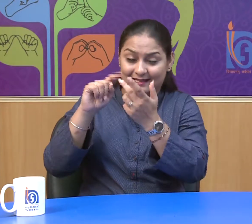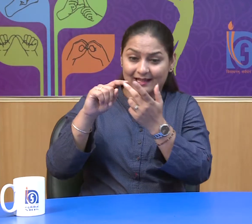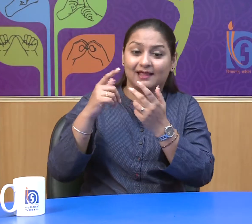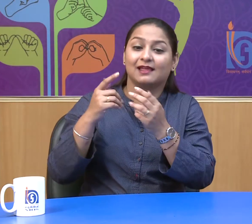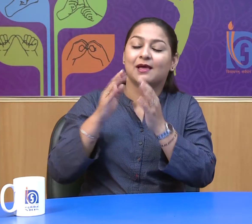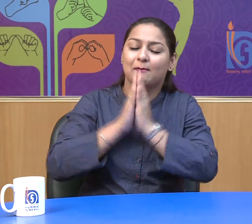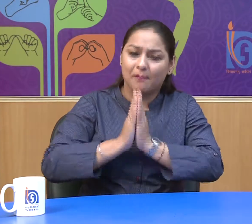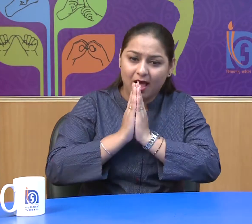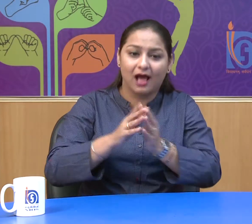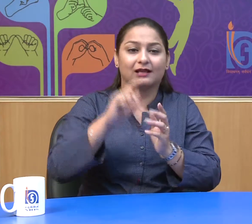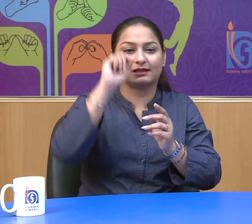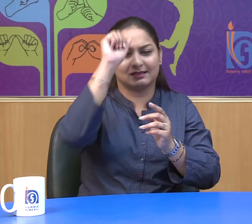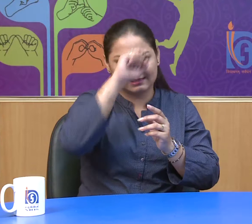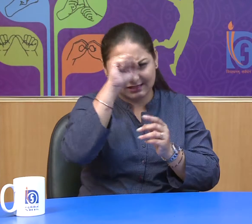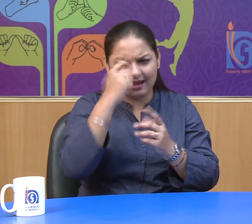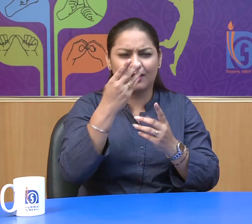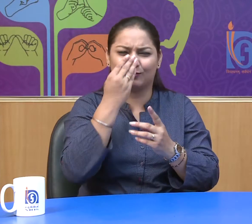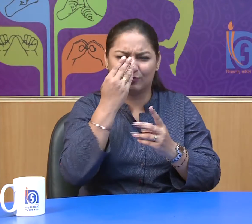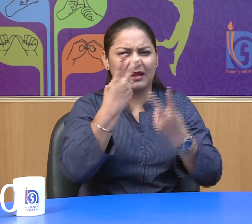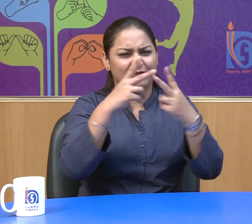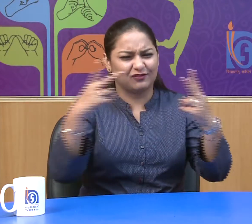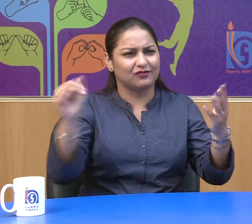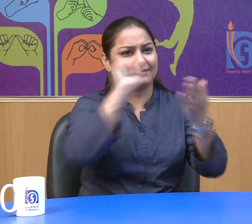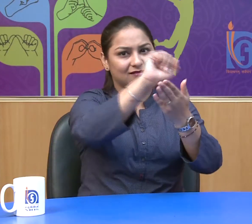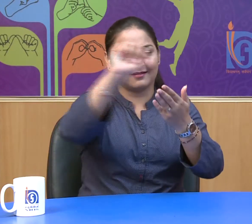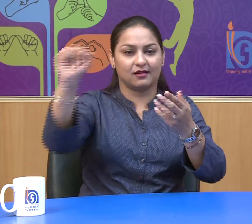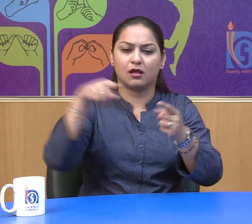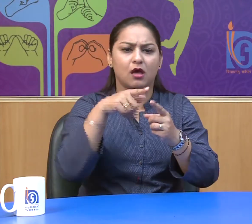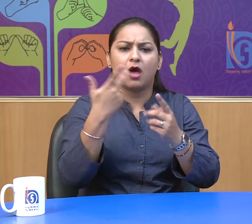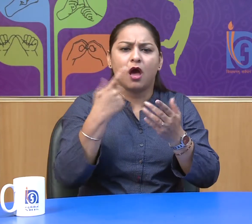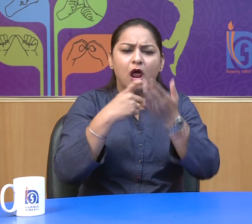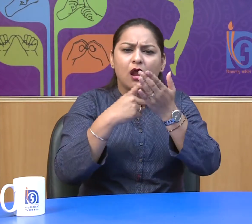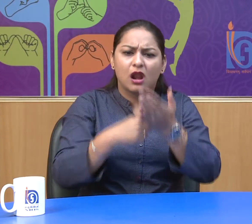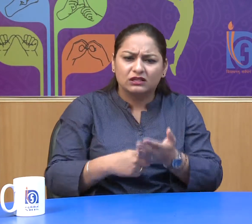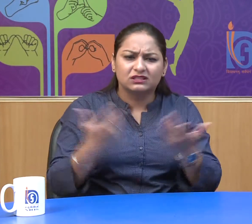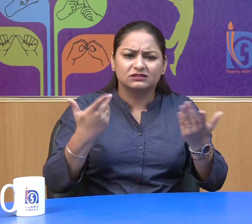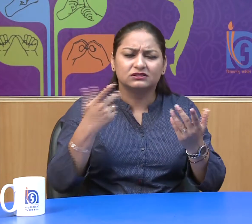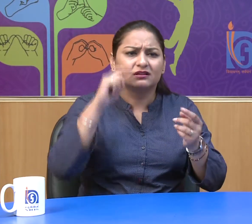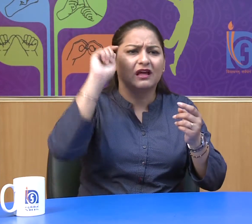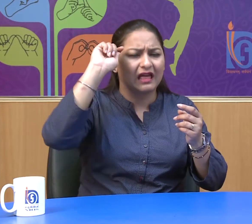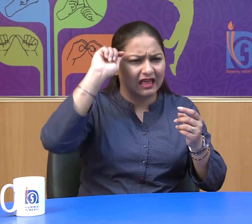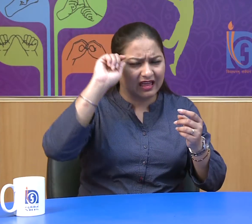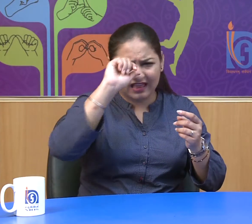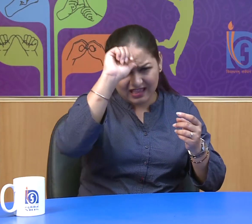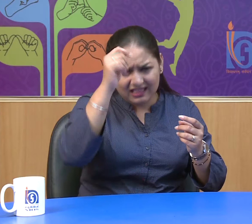mystics. No matter what religious faith they believed in, their